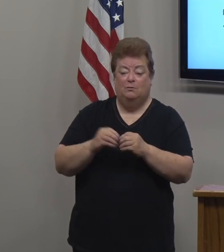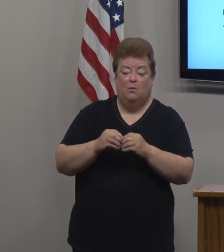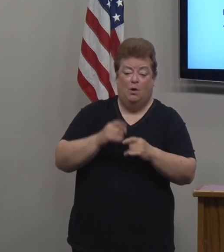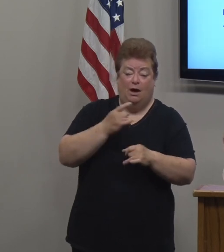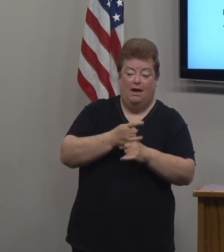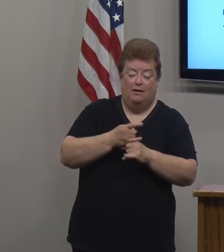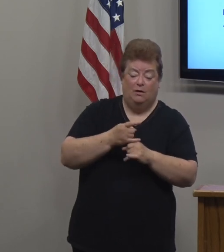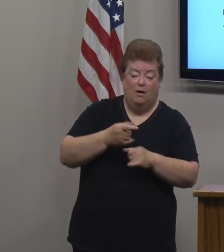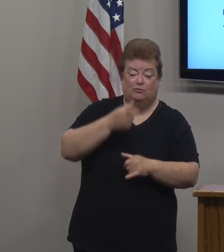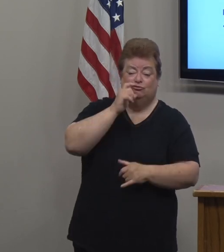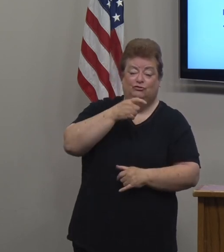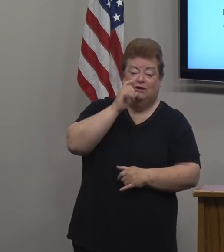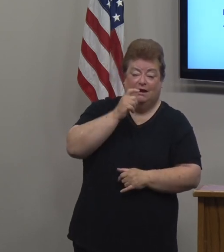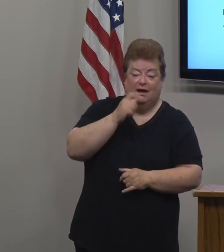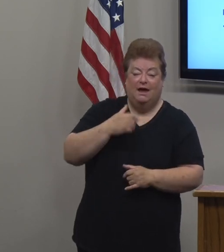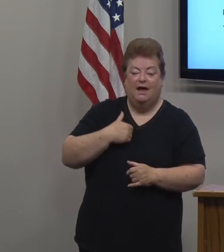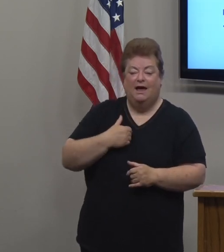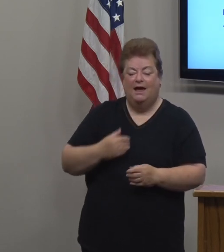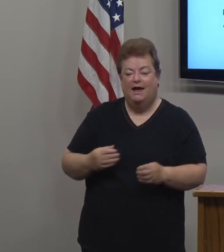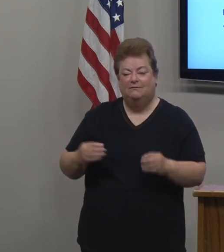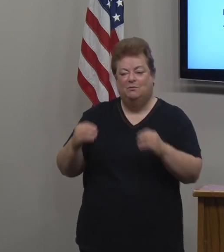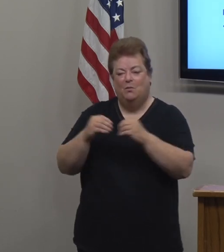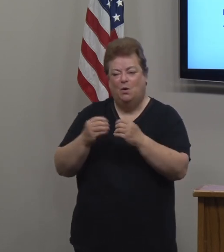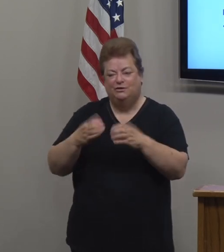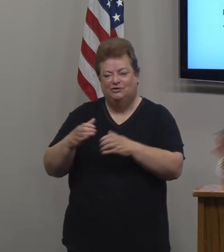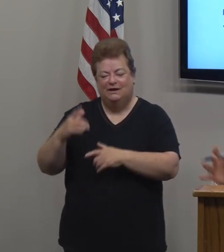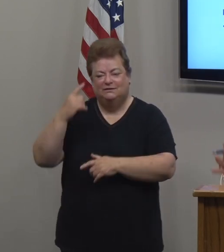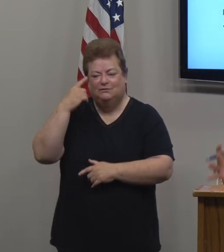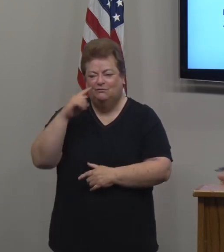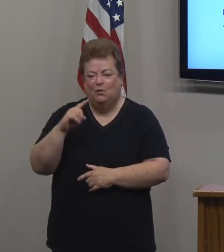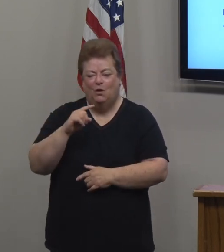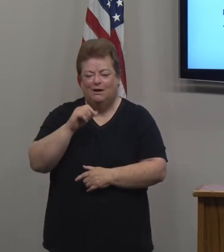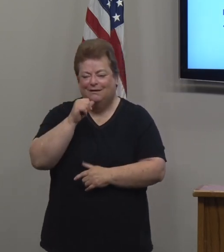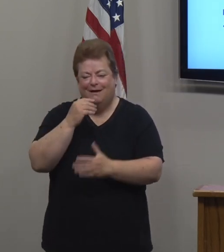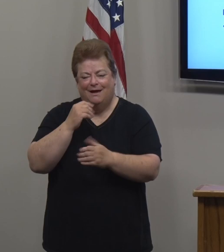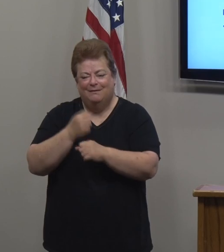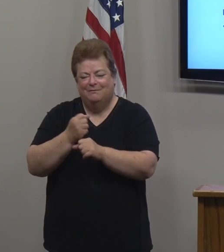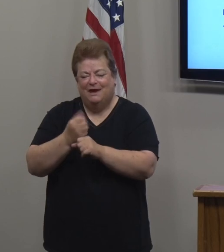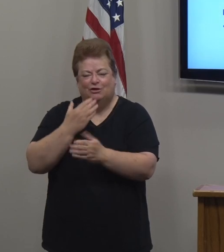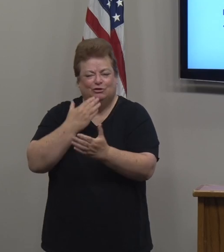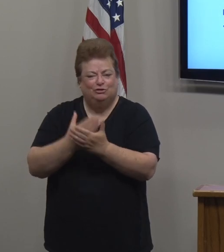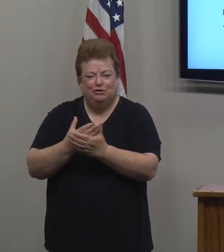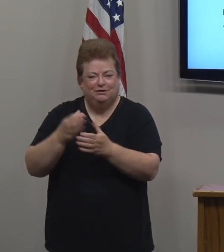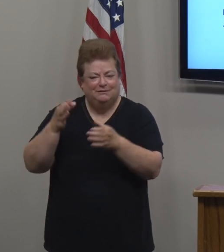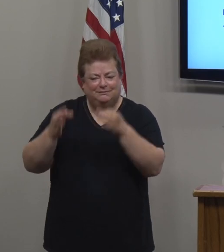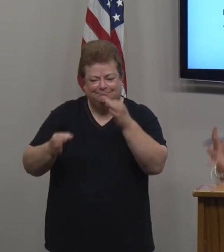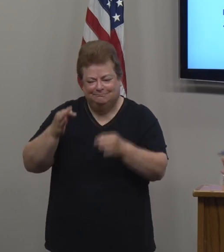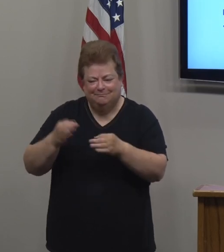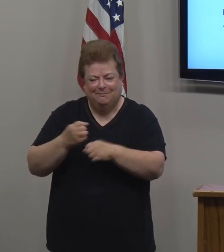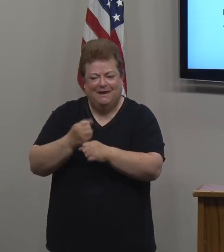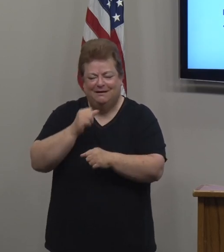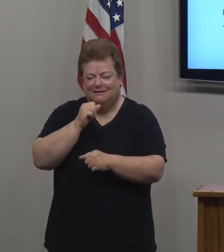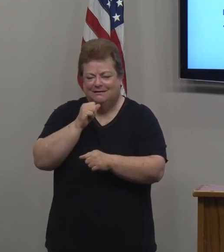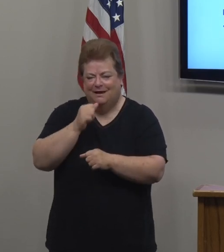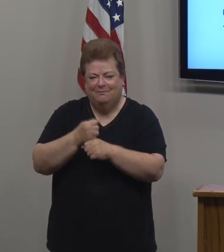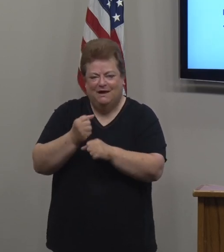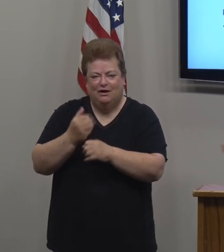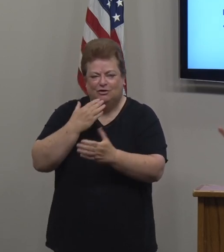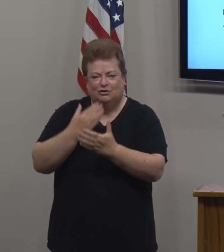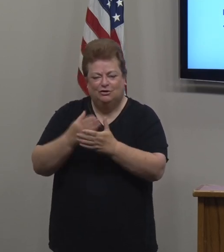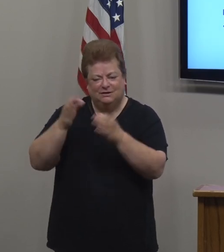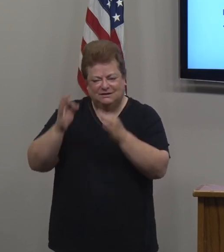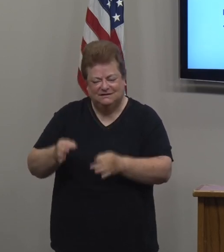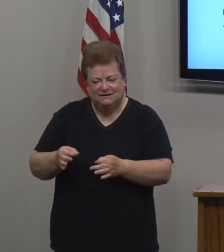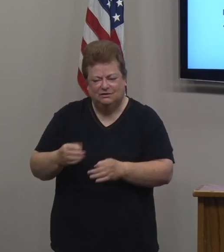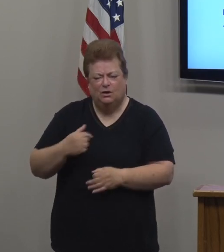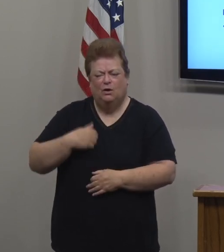that's consumed, the more chances for impaired judgment and a failure to make those good choices that keep ourselves and others safe. So we